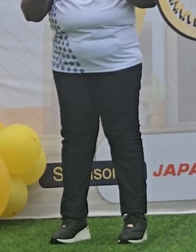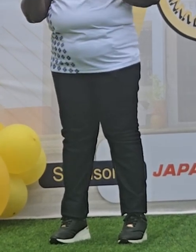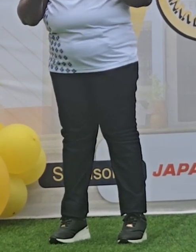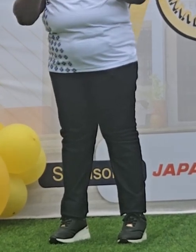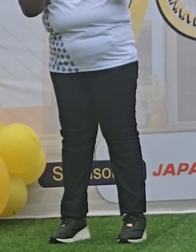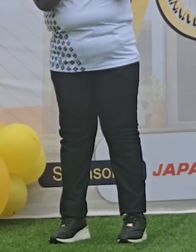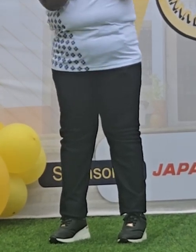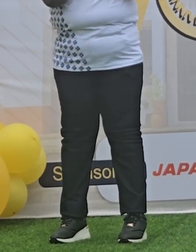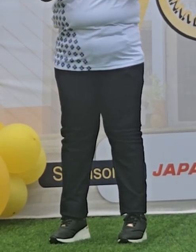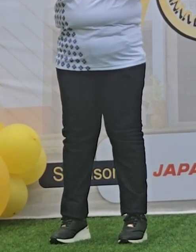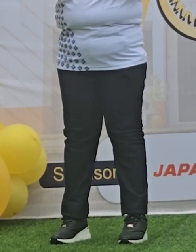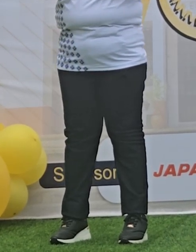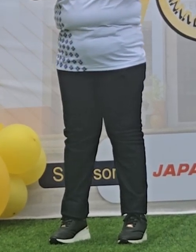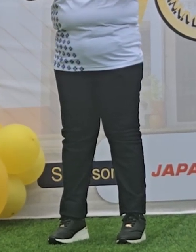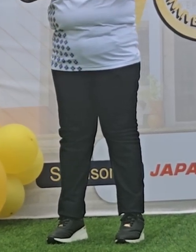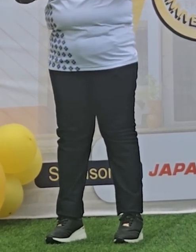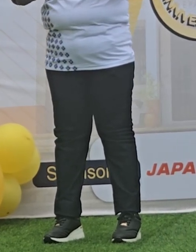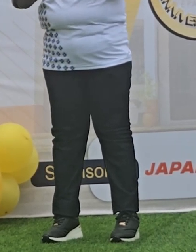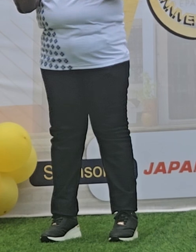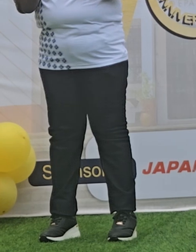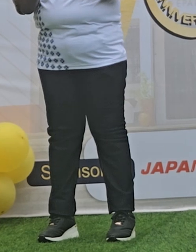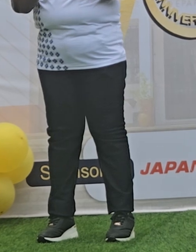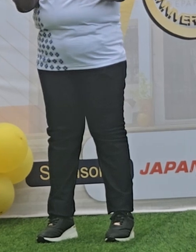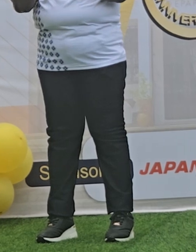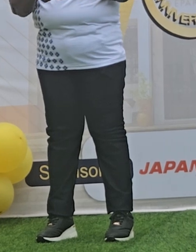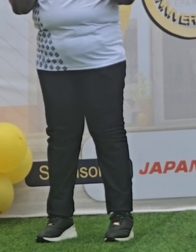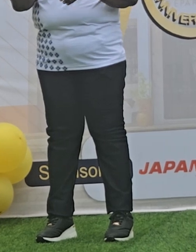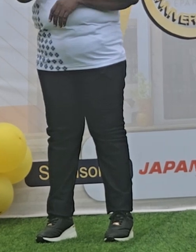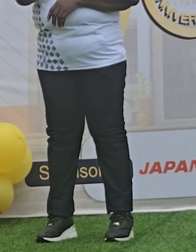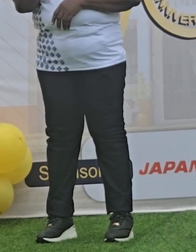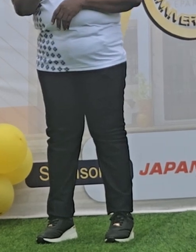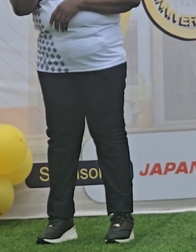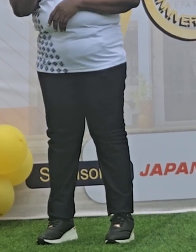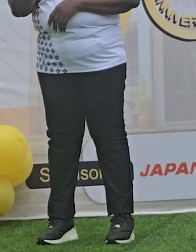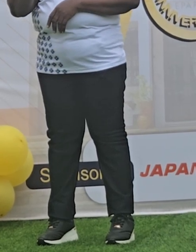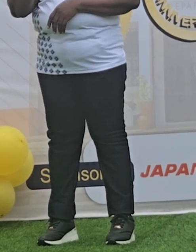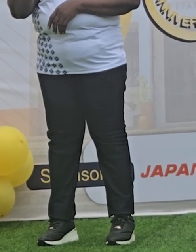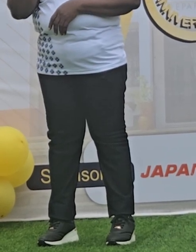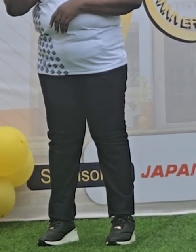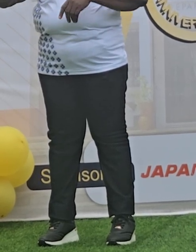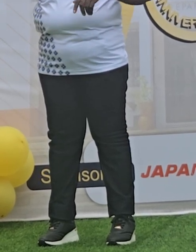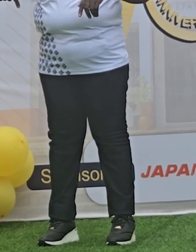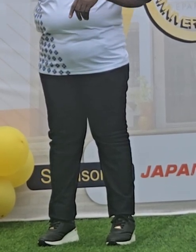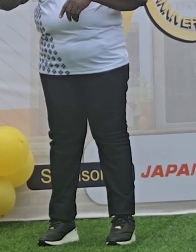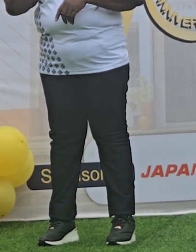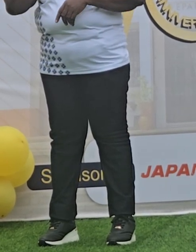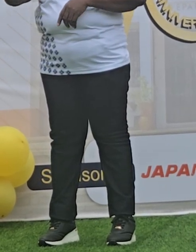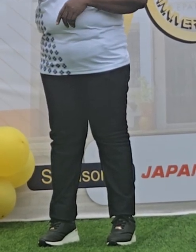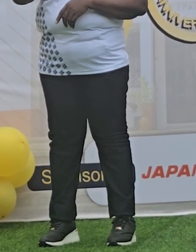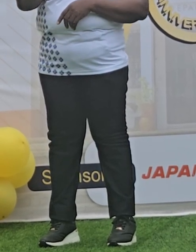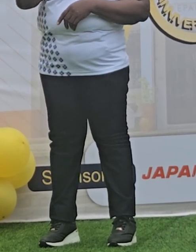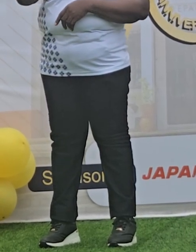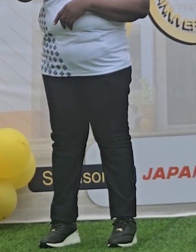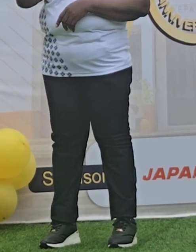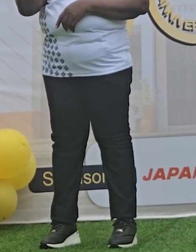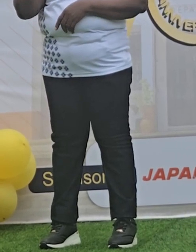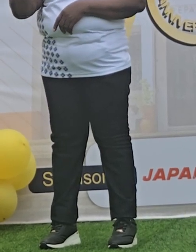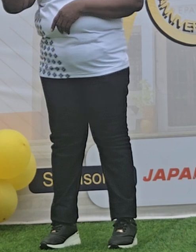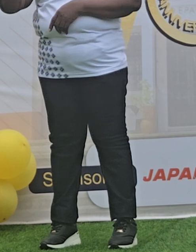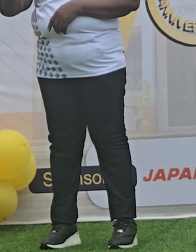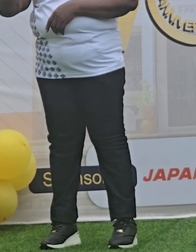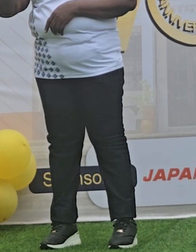academic work, and from what Prof. Nukuya, the late Prof. Nukuya told us,